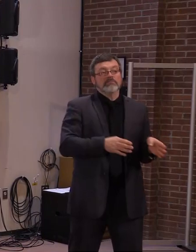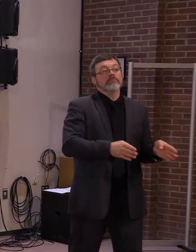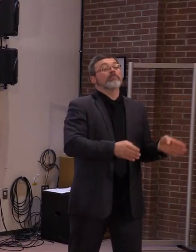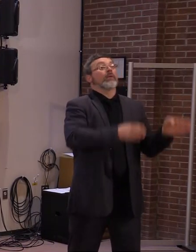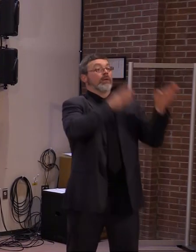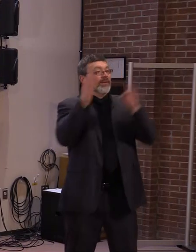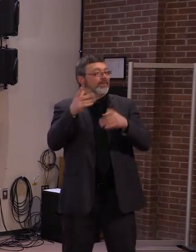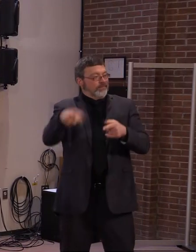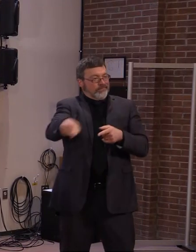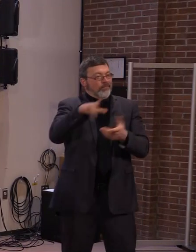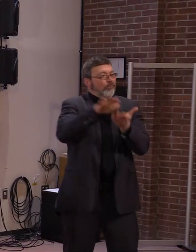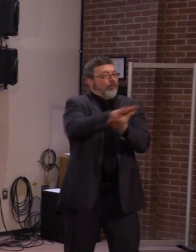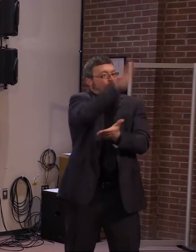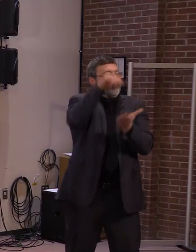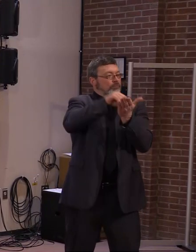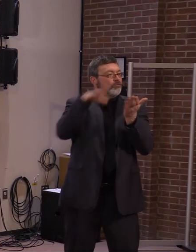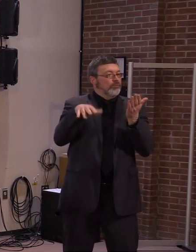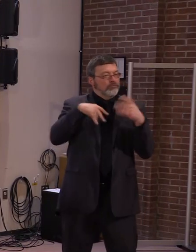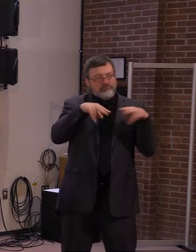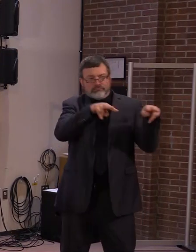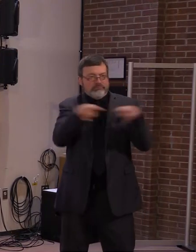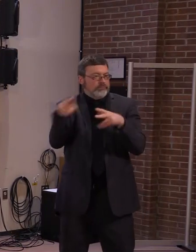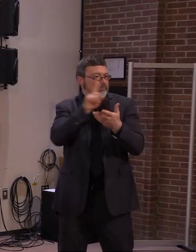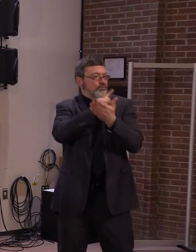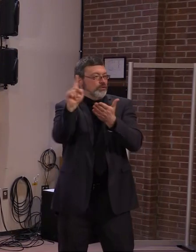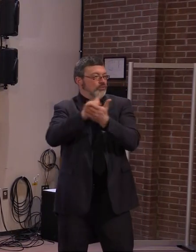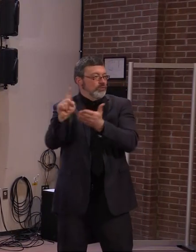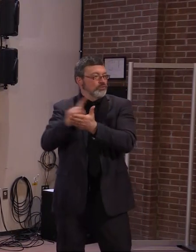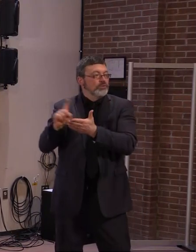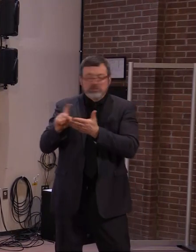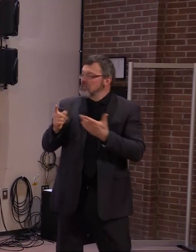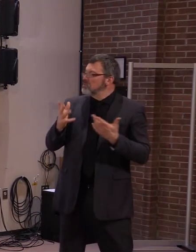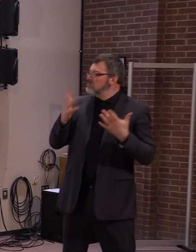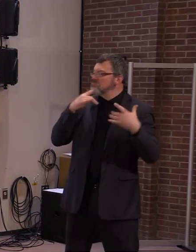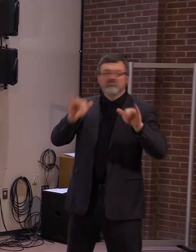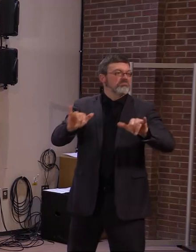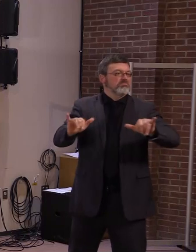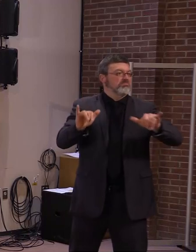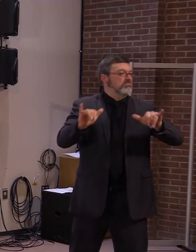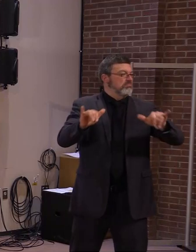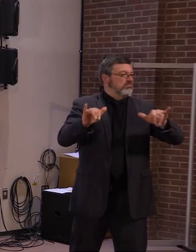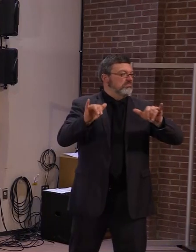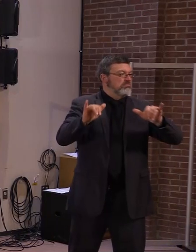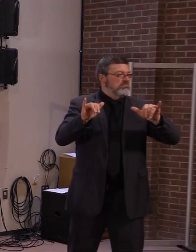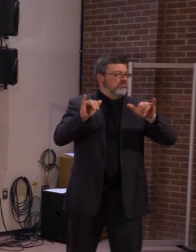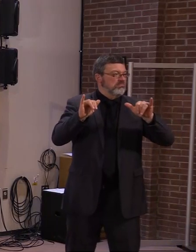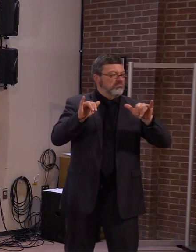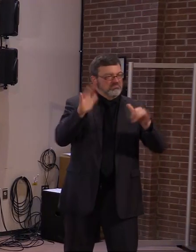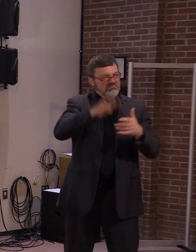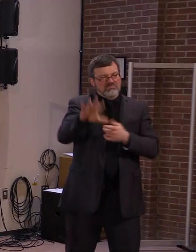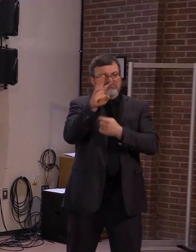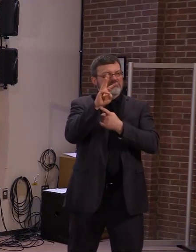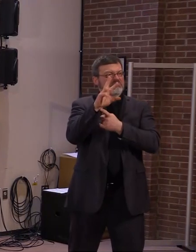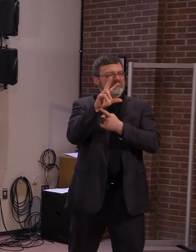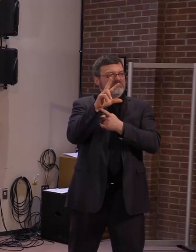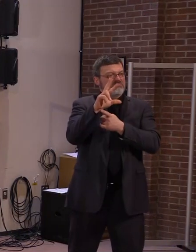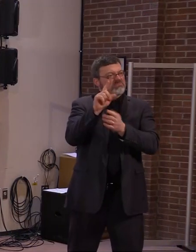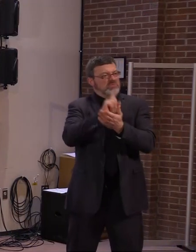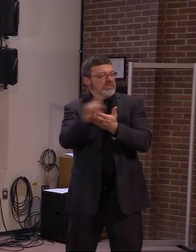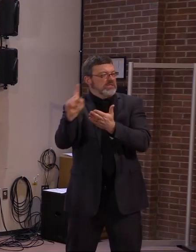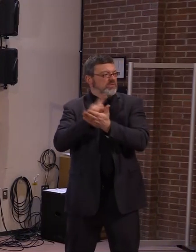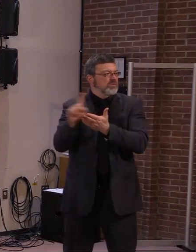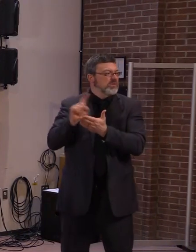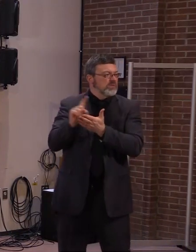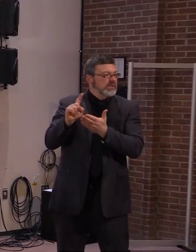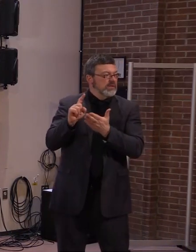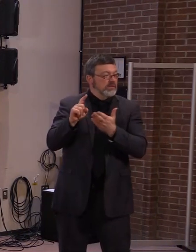that the numbers are relatively steady, 63. Cases this week. That's out of over 8,000 tests that were conducted on